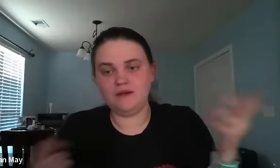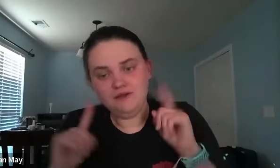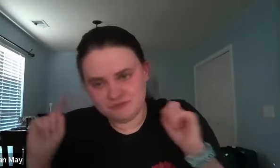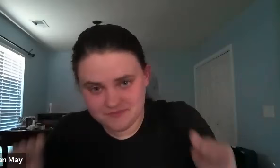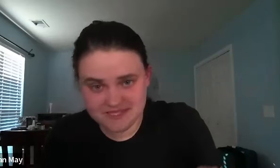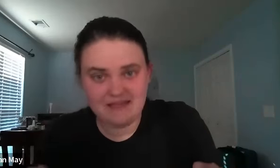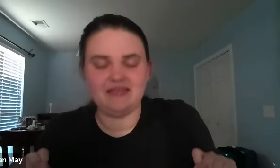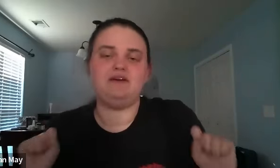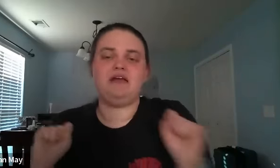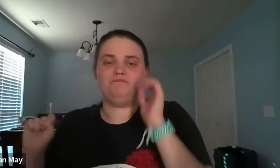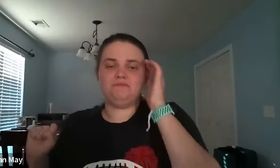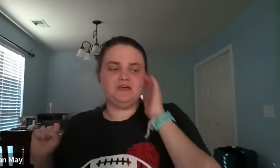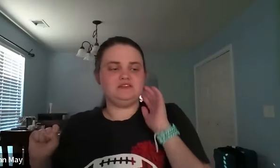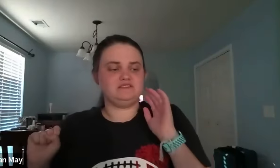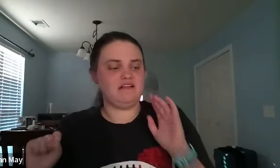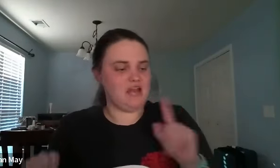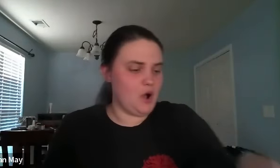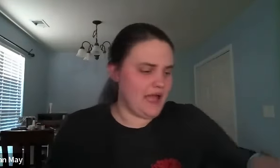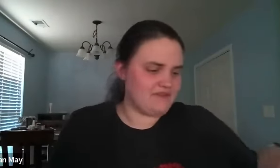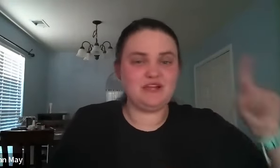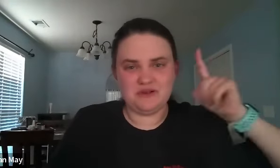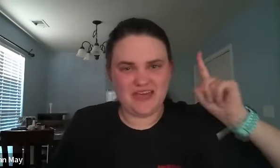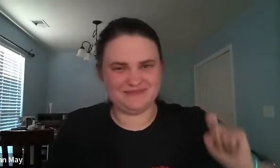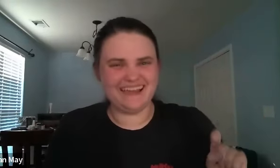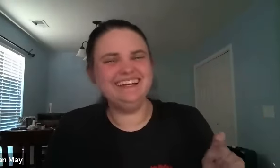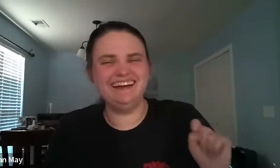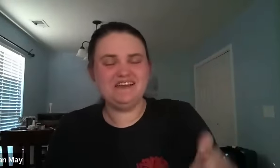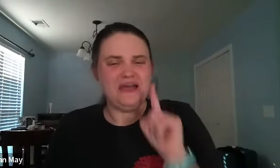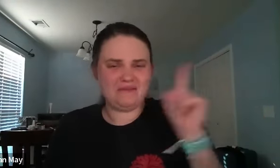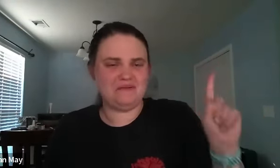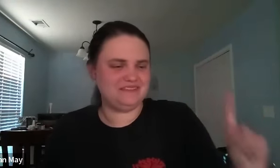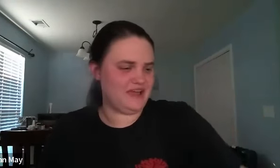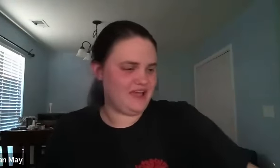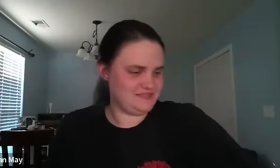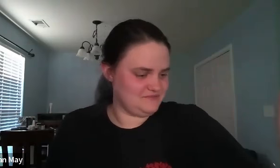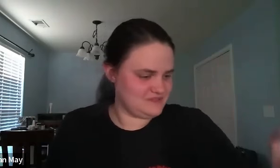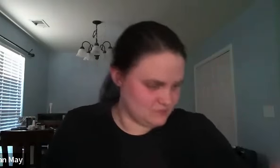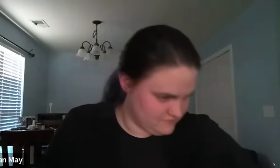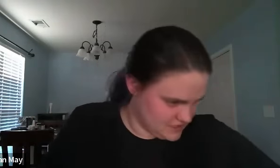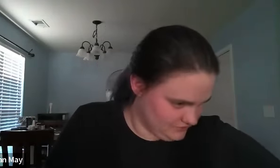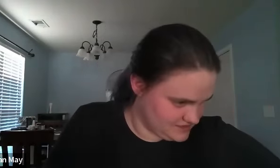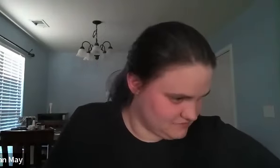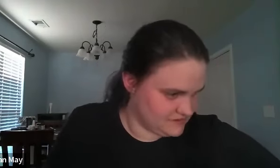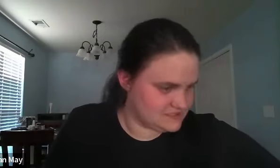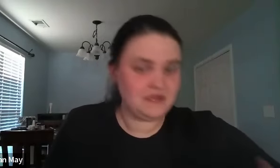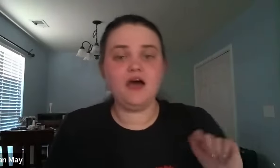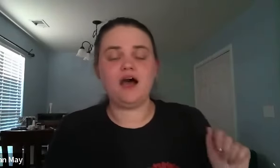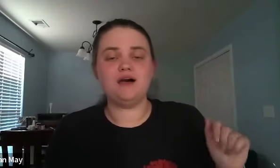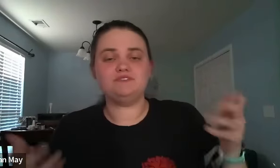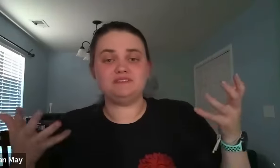Oh, salad. Okay. So salad. Oh, I have it lower. That's why. I promised. I have some healthy stuff in this. So